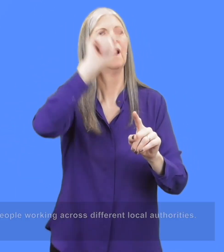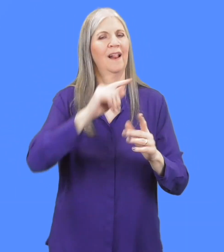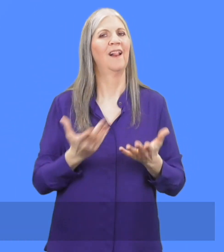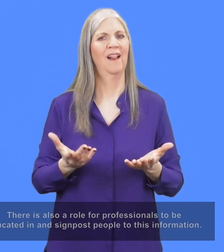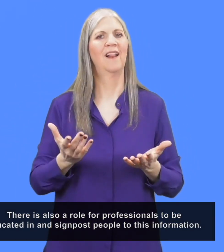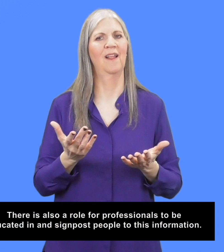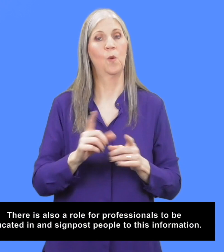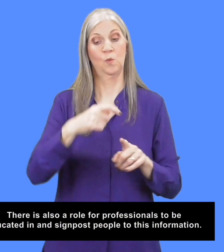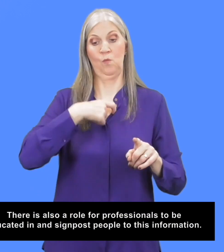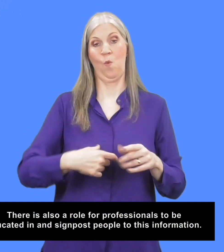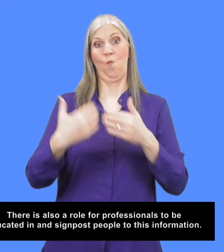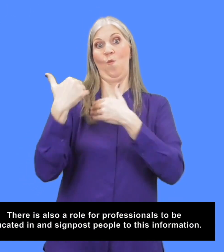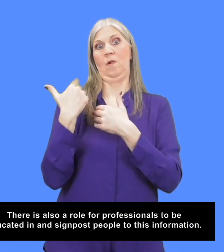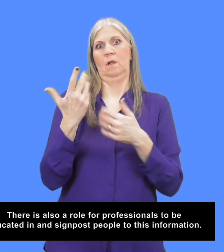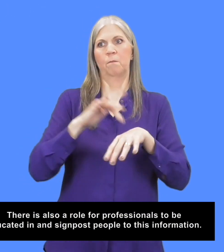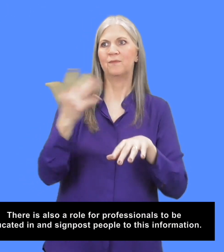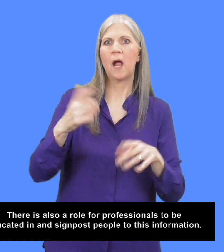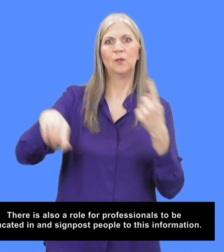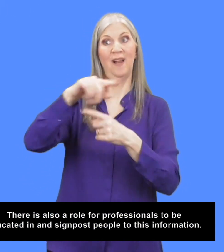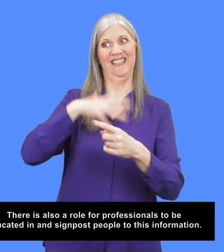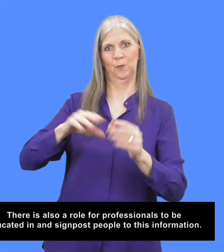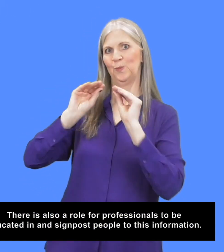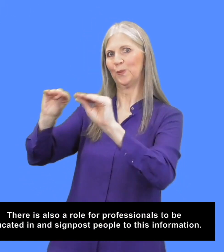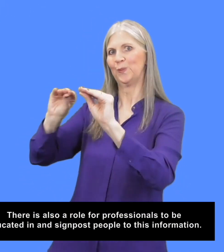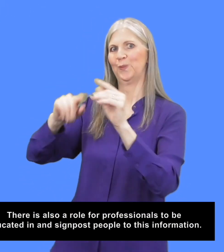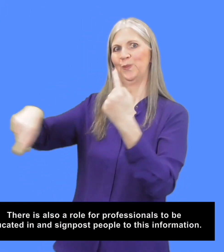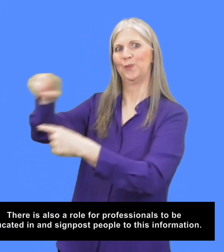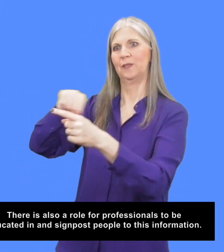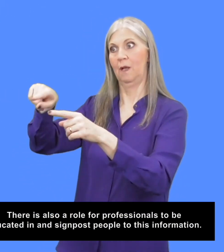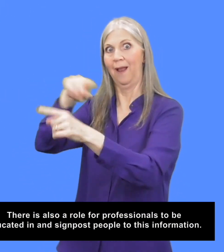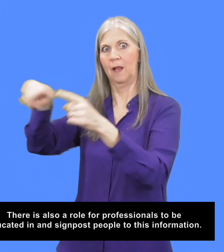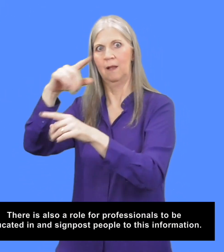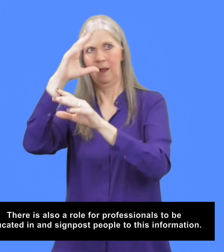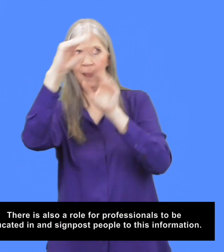There is also a role for professionals to be educated in and signpost people to this information.